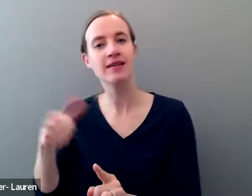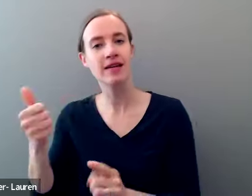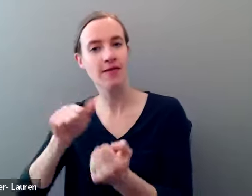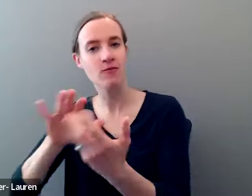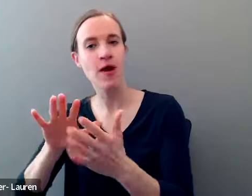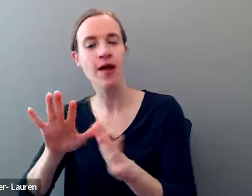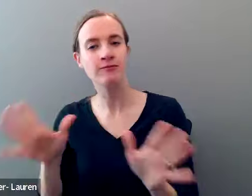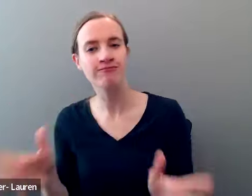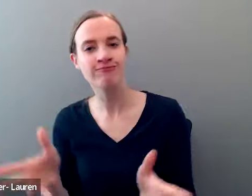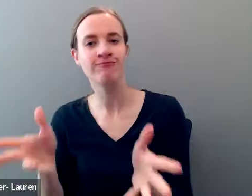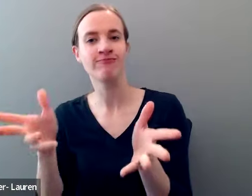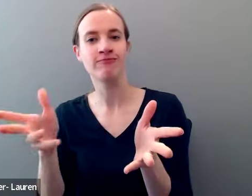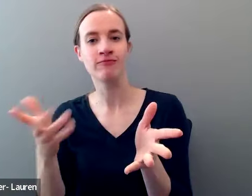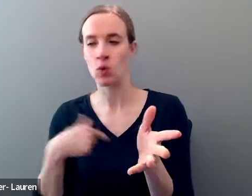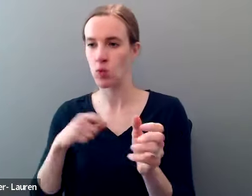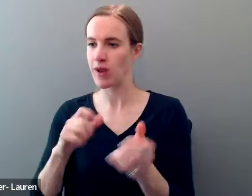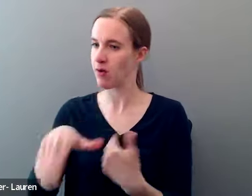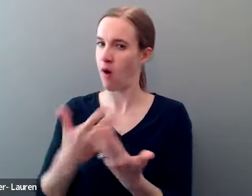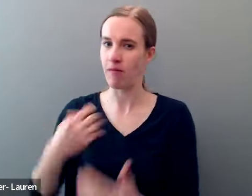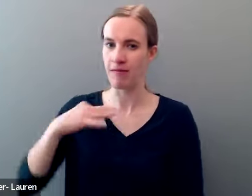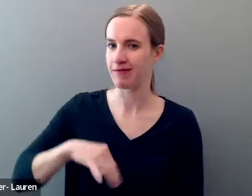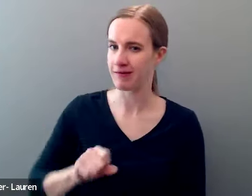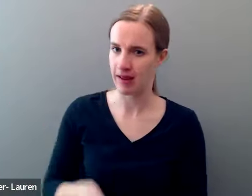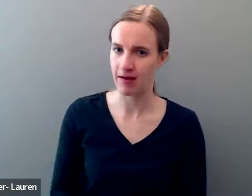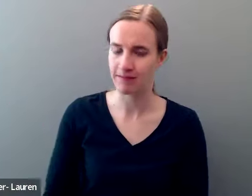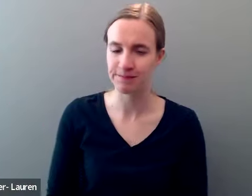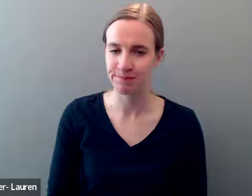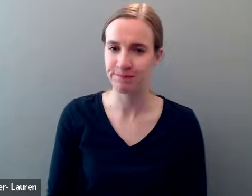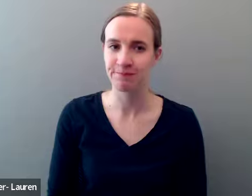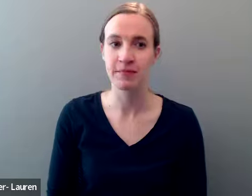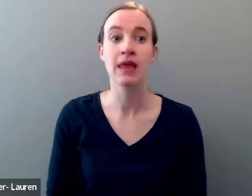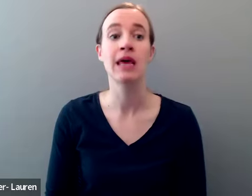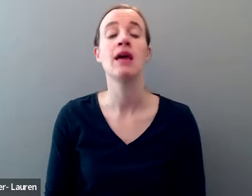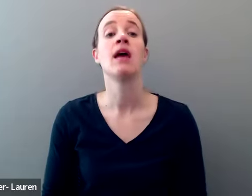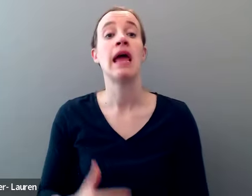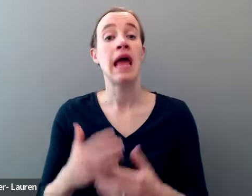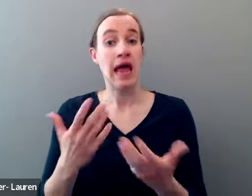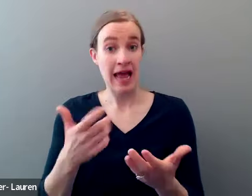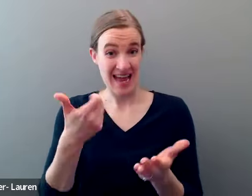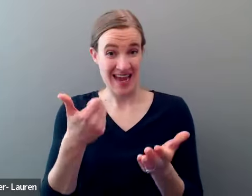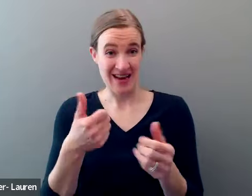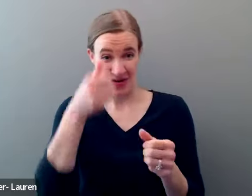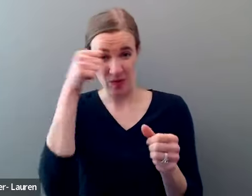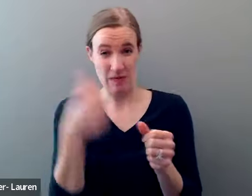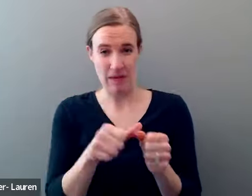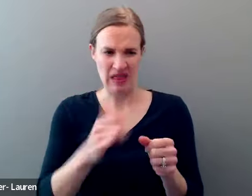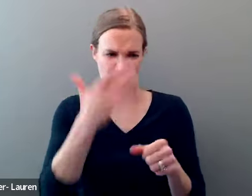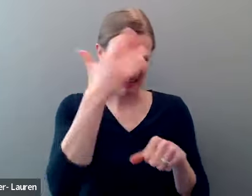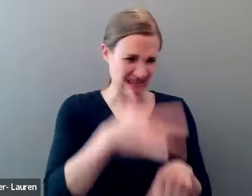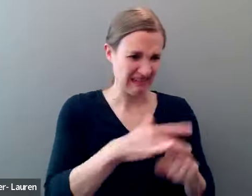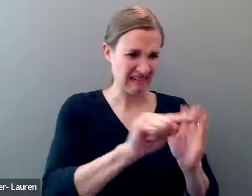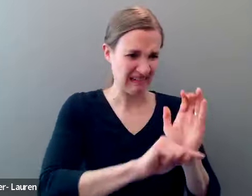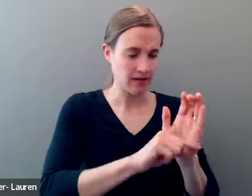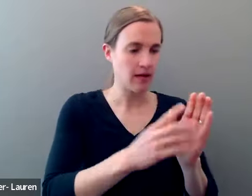encouragement that we can all benefit from these days. And then shifting to neutral or pleasant. And again, it's